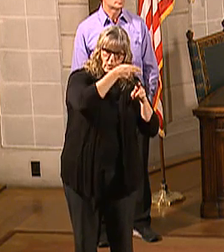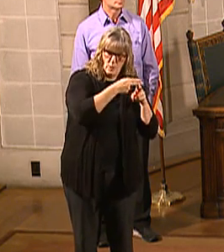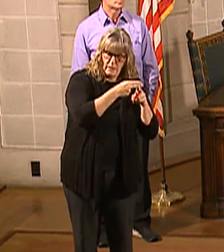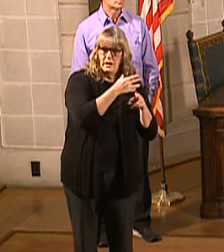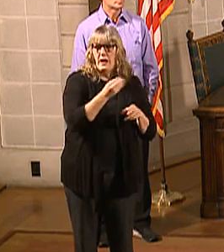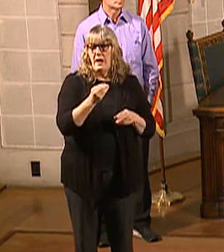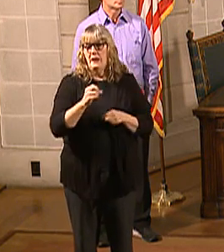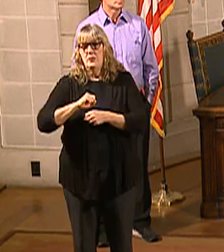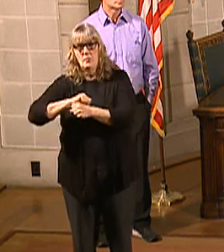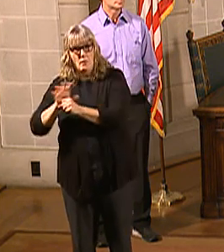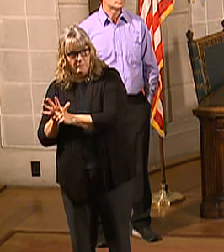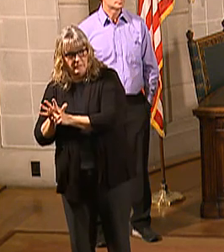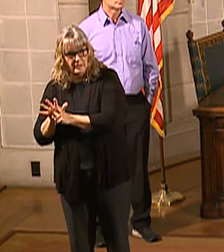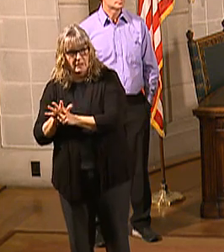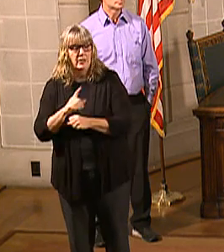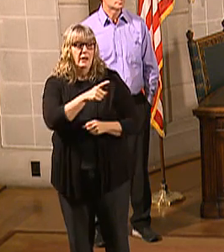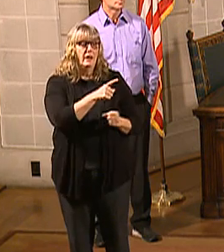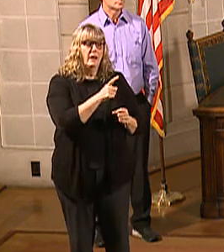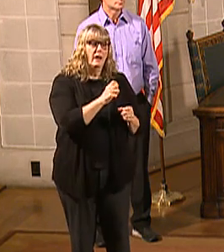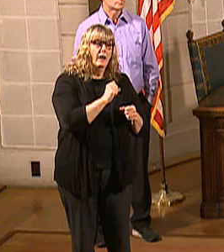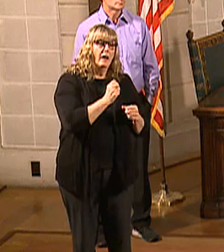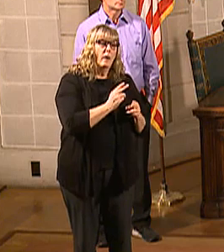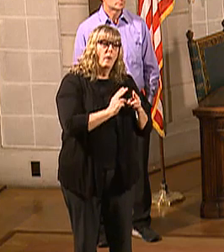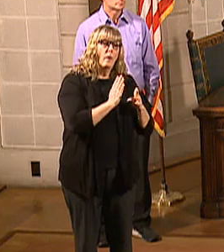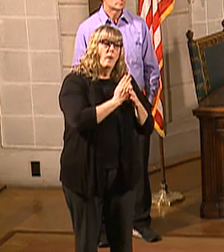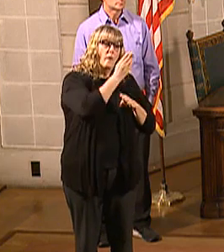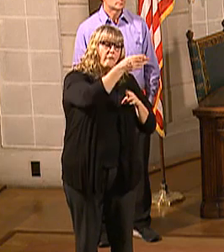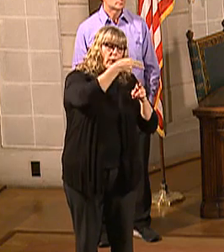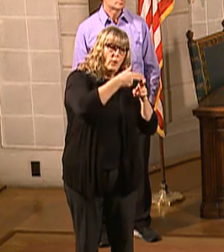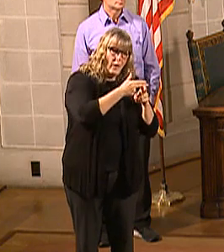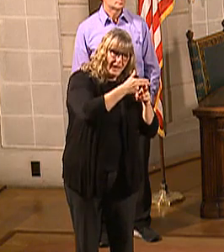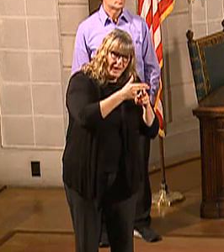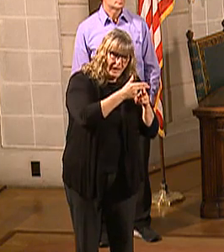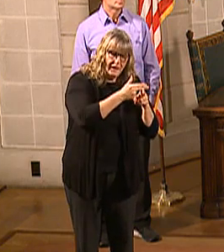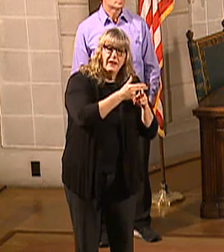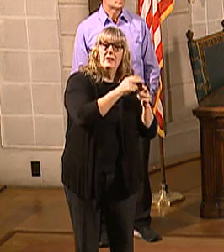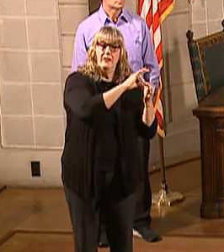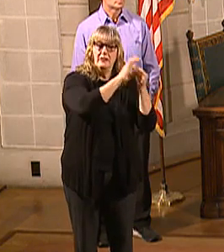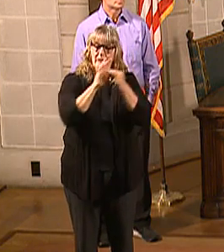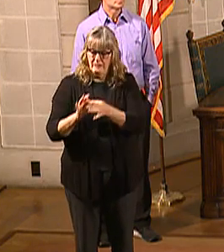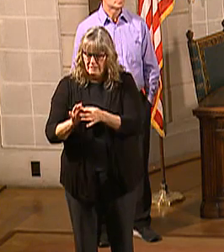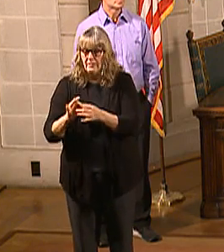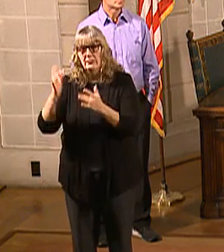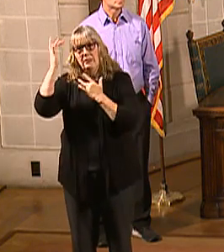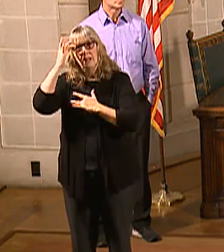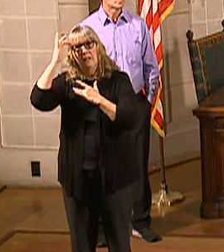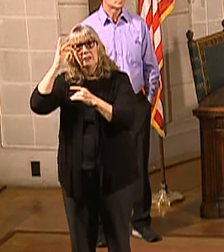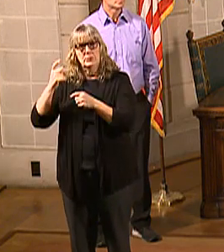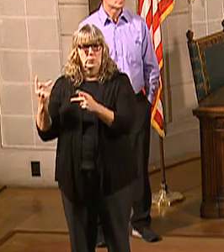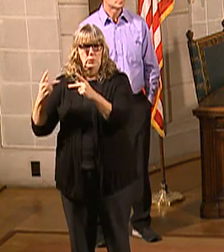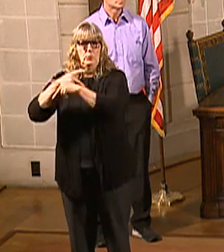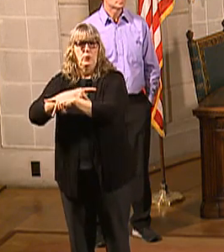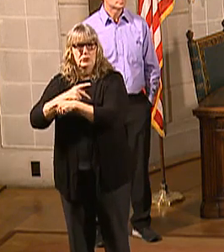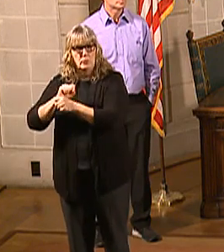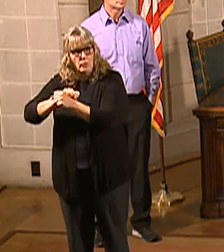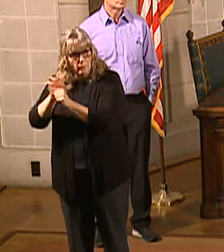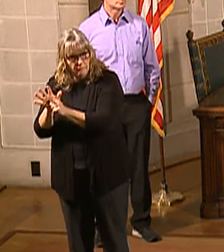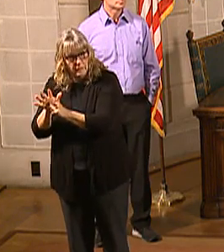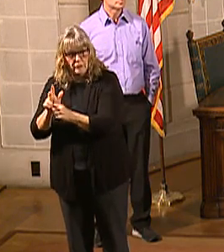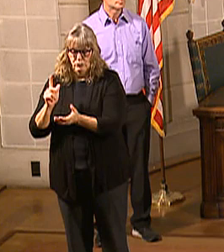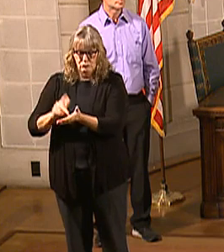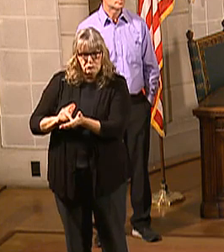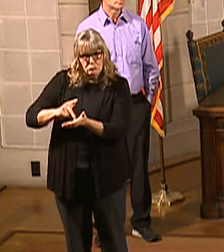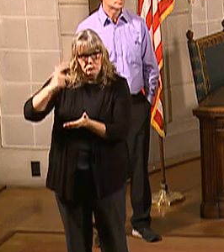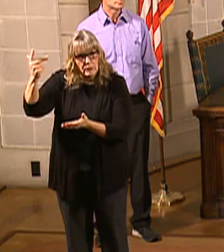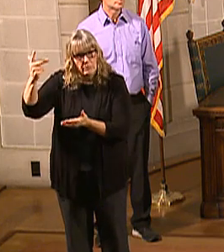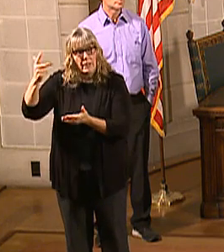Obesity increases your risk of getting severe illness from COVID. It triples a person's risk